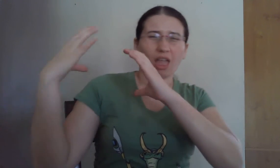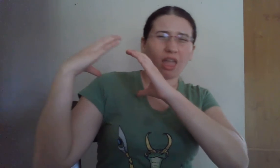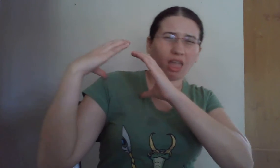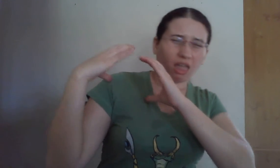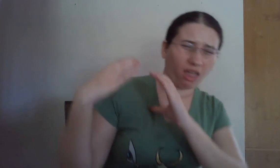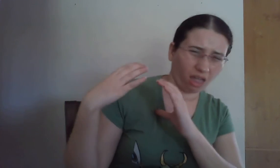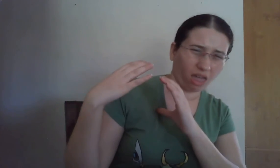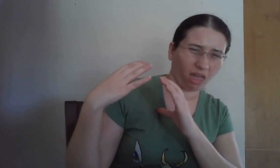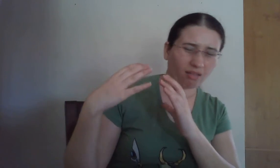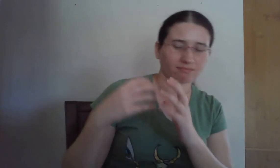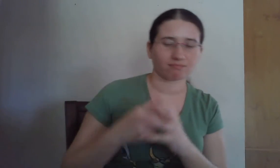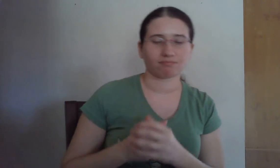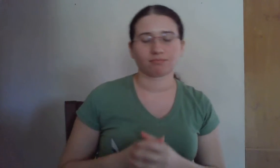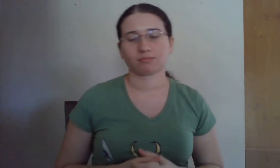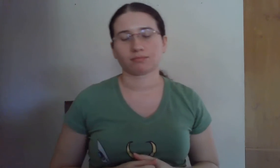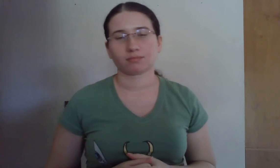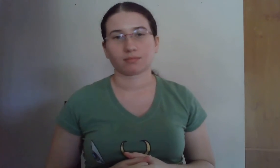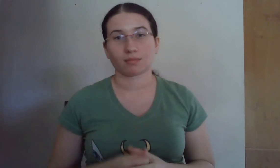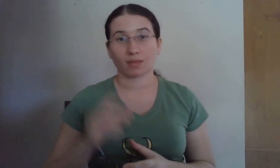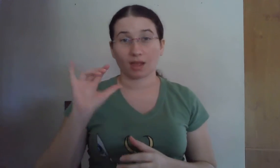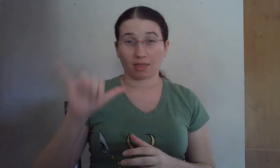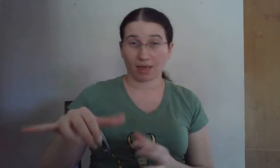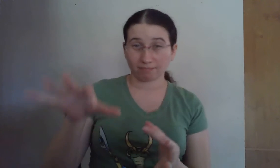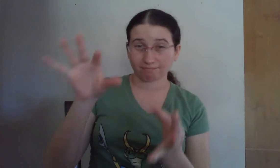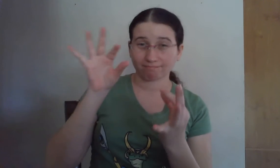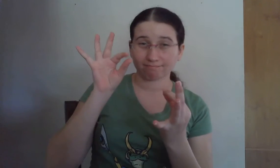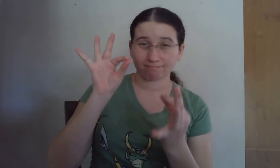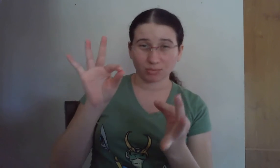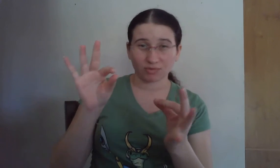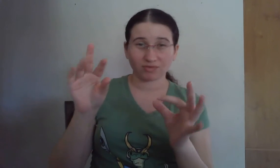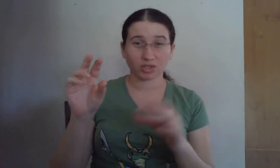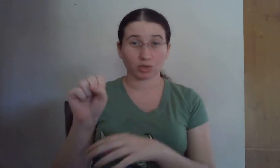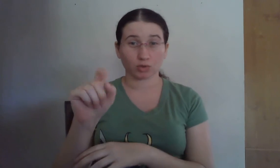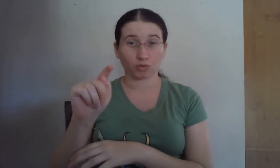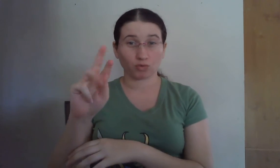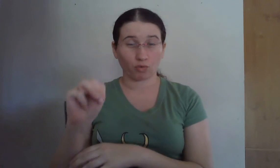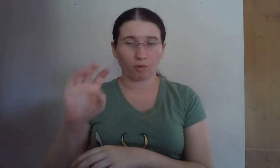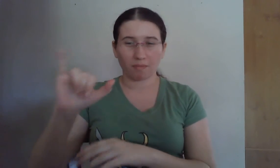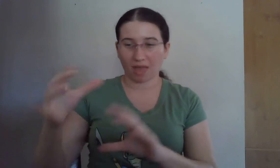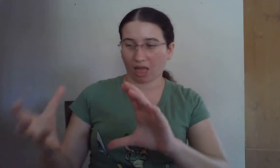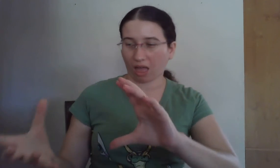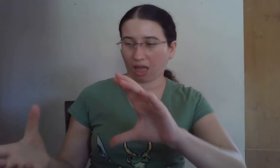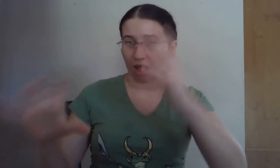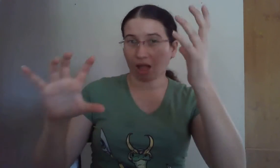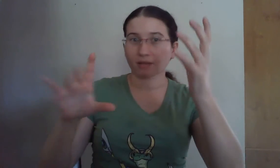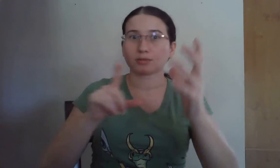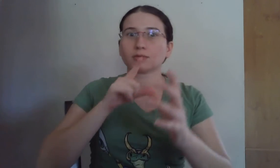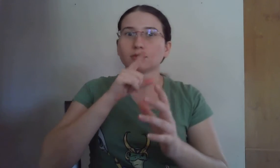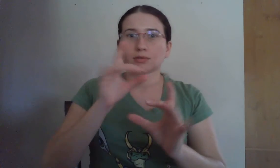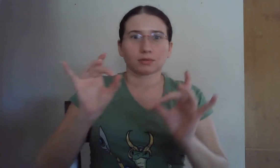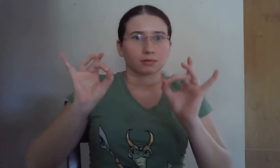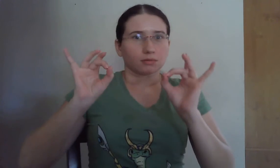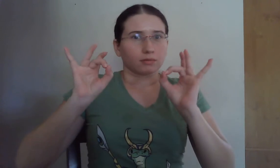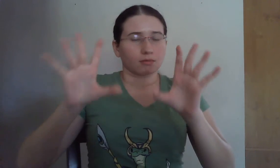This perfect storm is mounting a grim reality, increasingly grim reality,